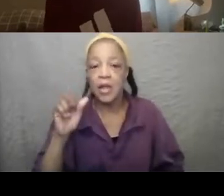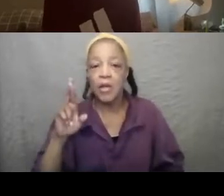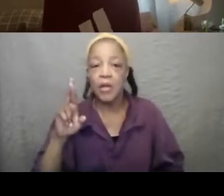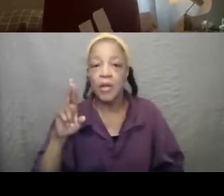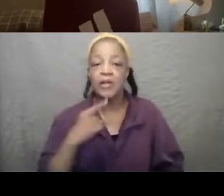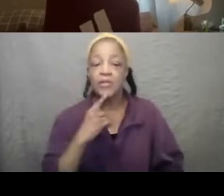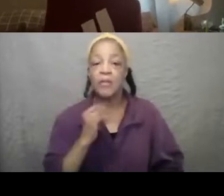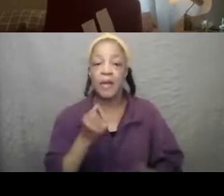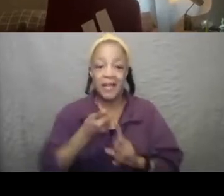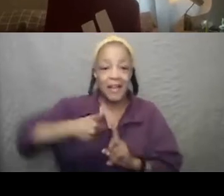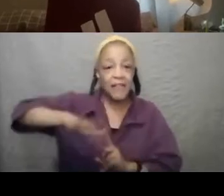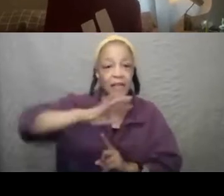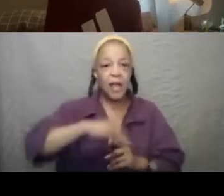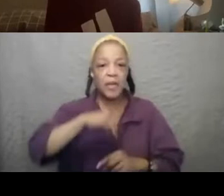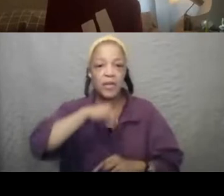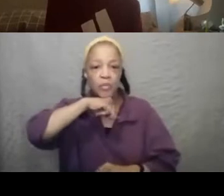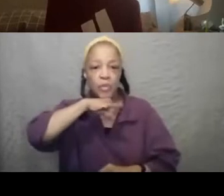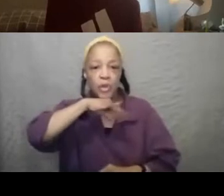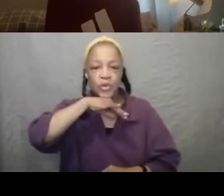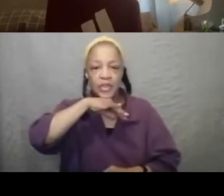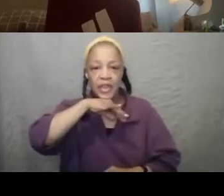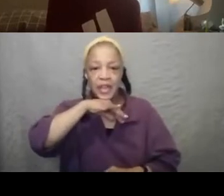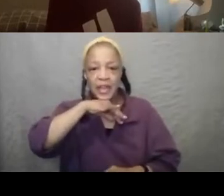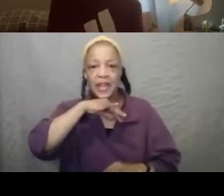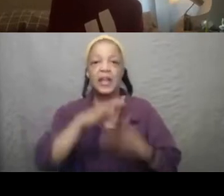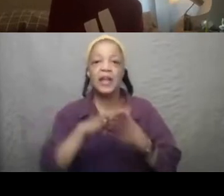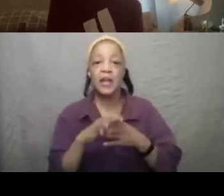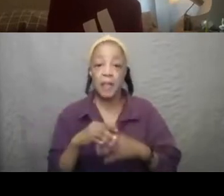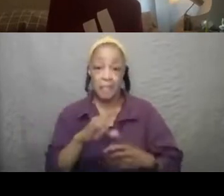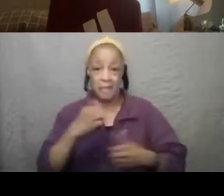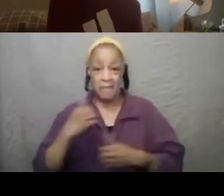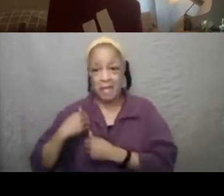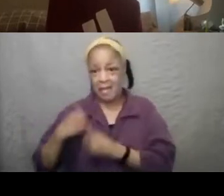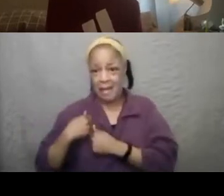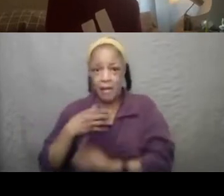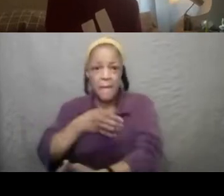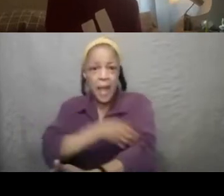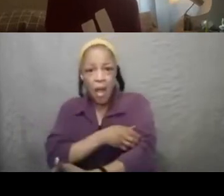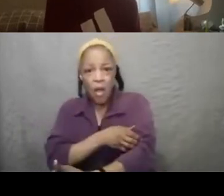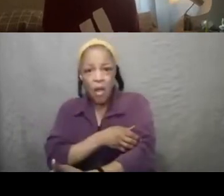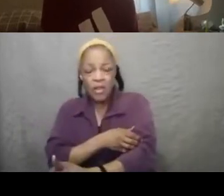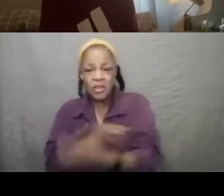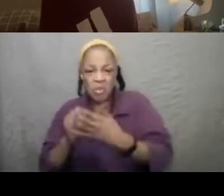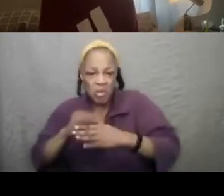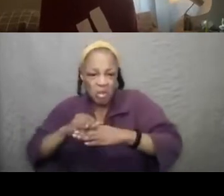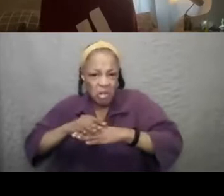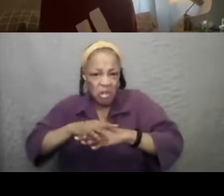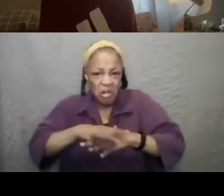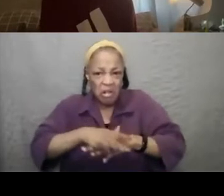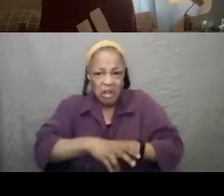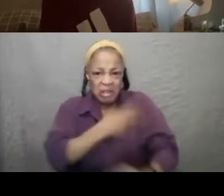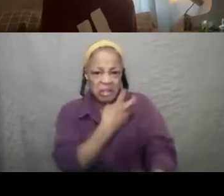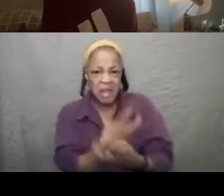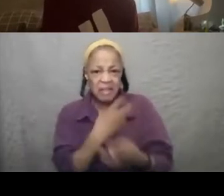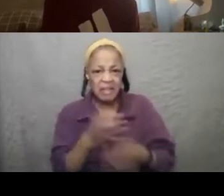environmental pollution and the sort of the right of the military to to leach toxic chemicals into